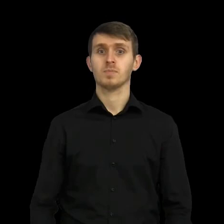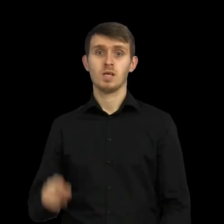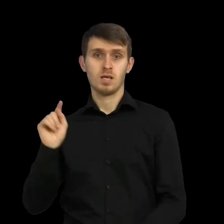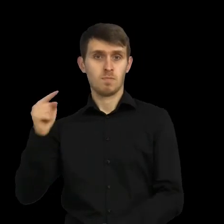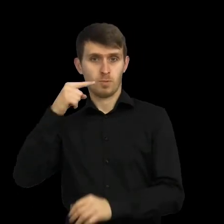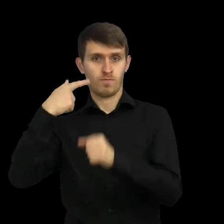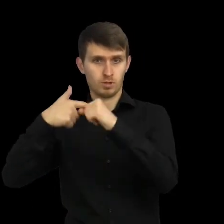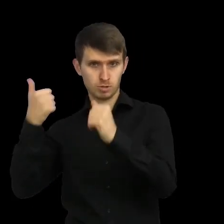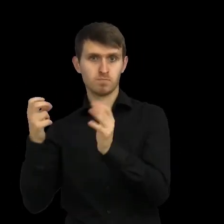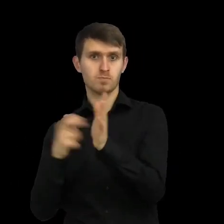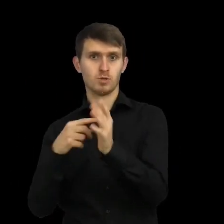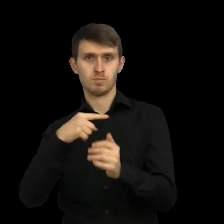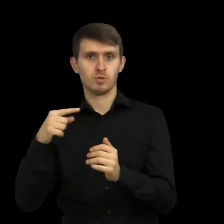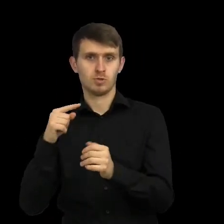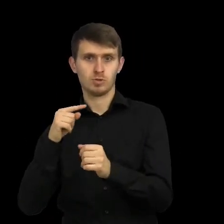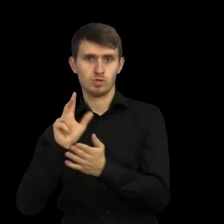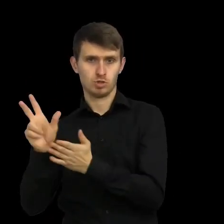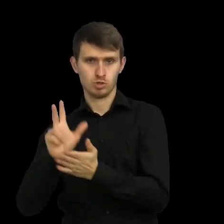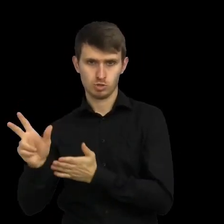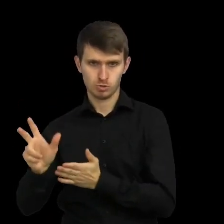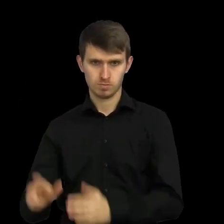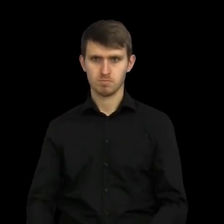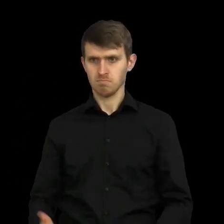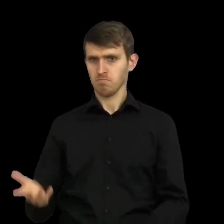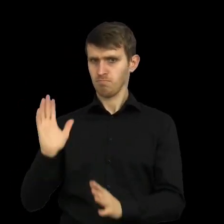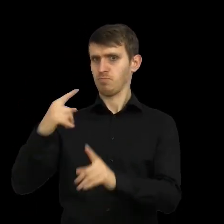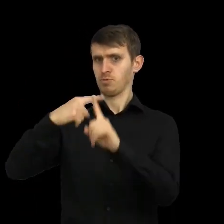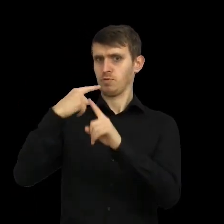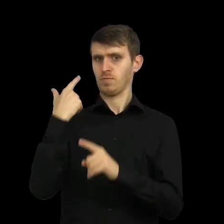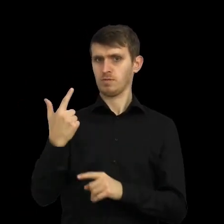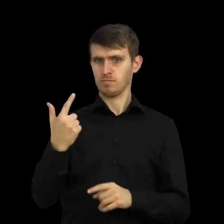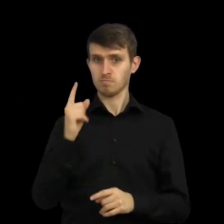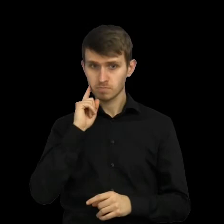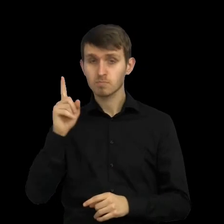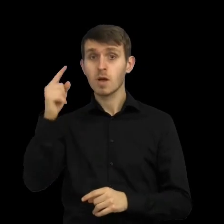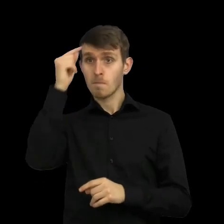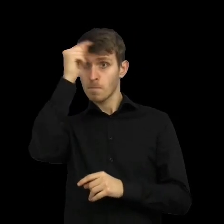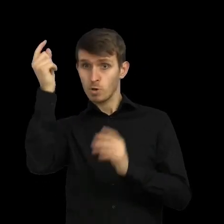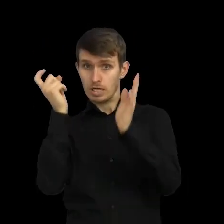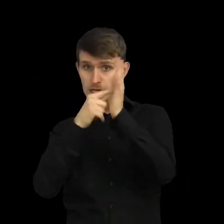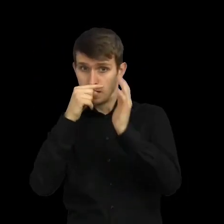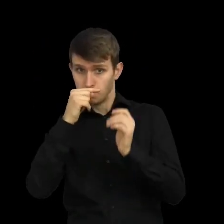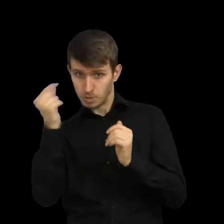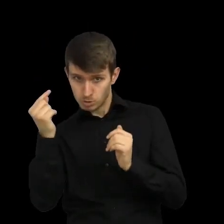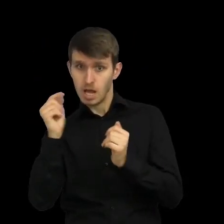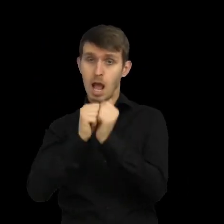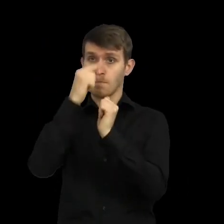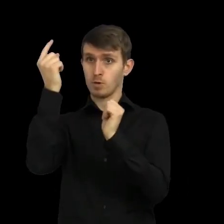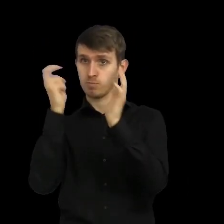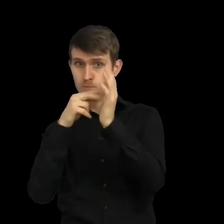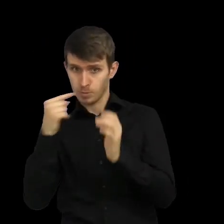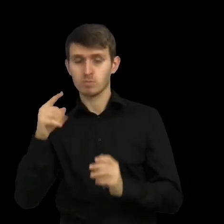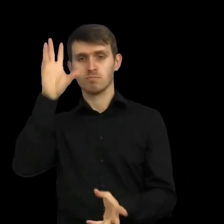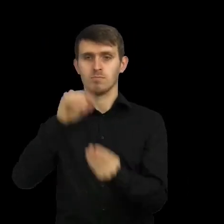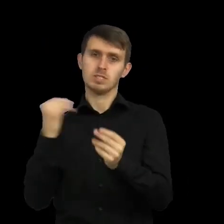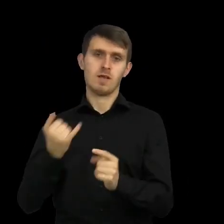negative 26 divided by negative 13. Well, that's just positive 2, right? A negative divided by a negative is